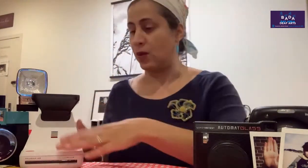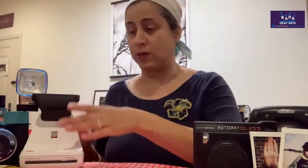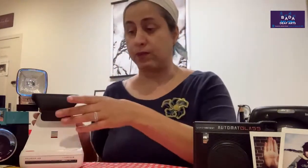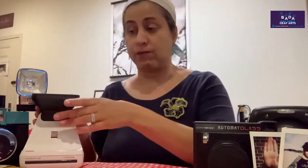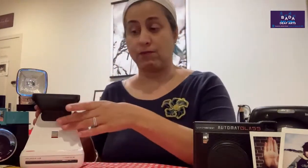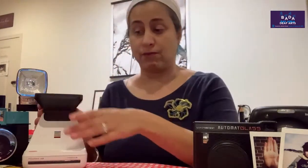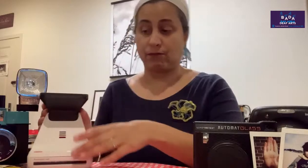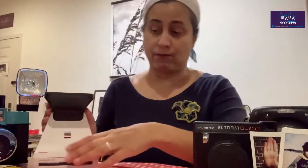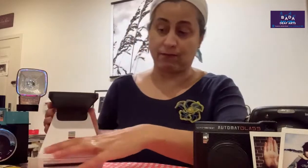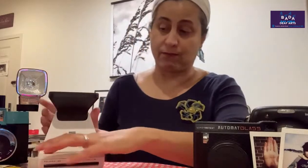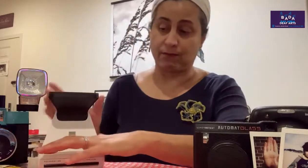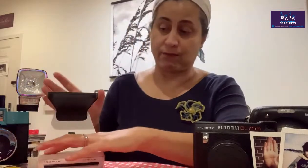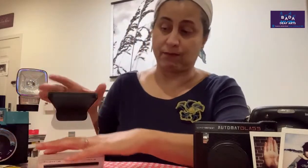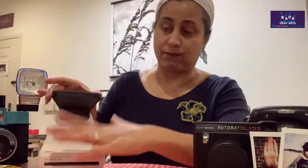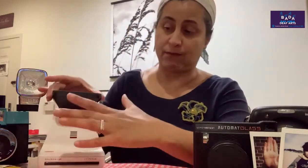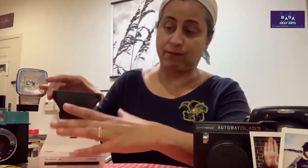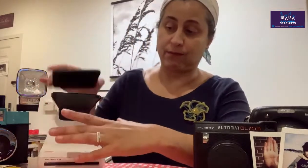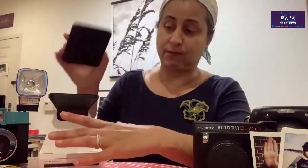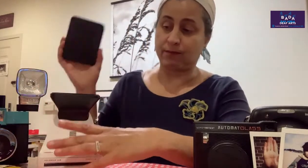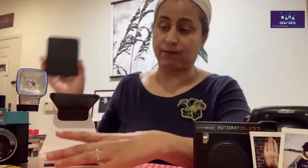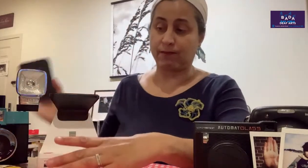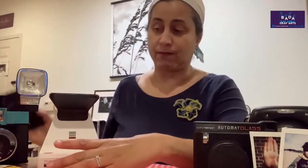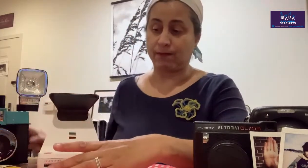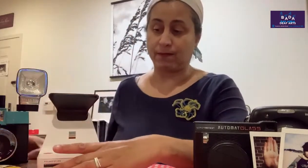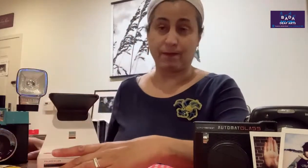And let me show you how it works.